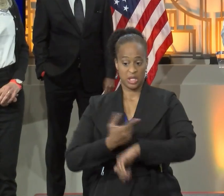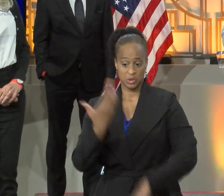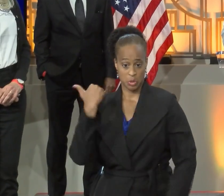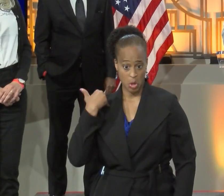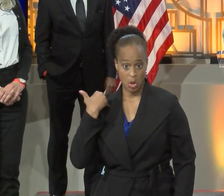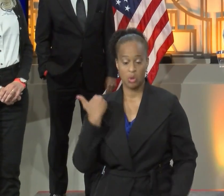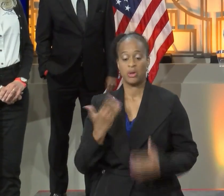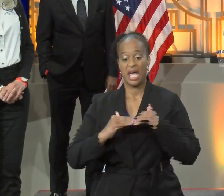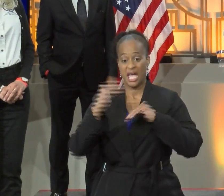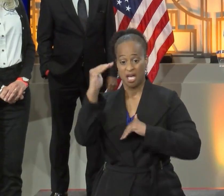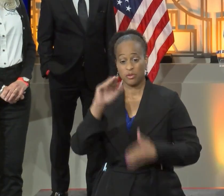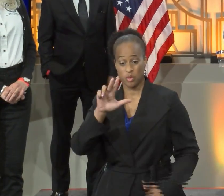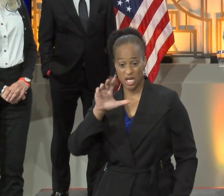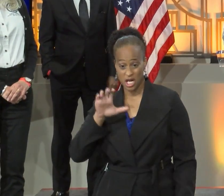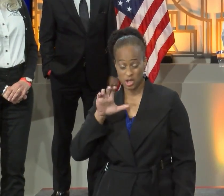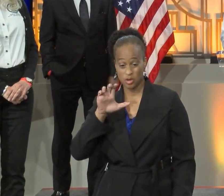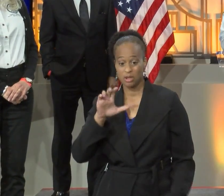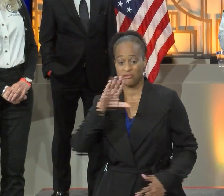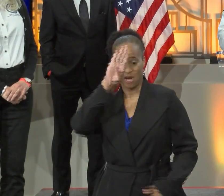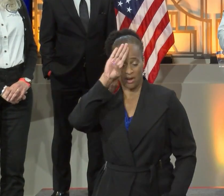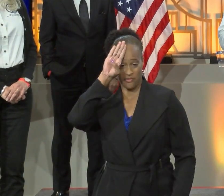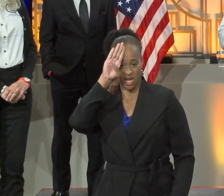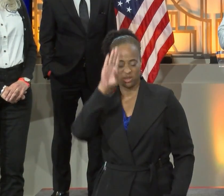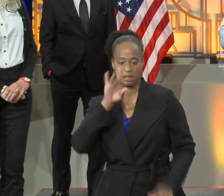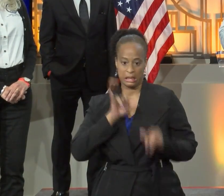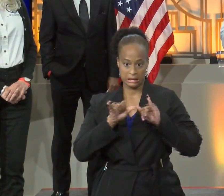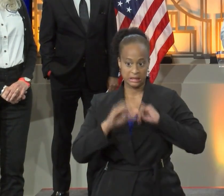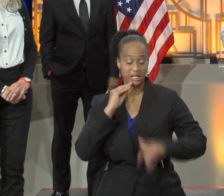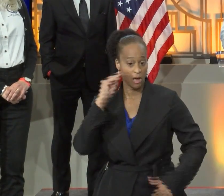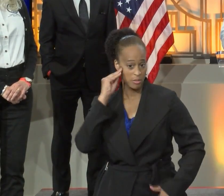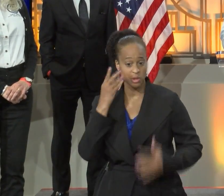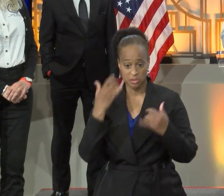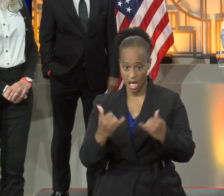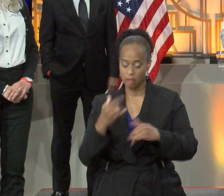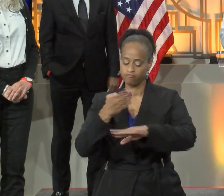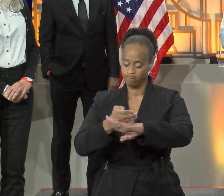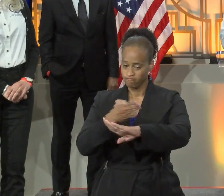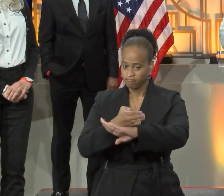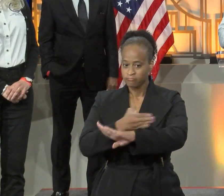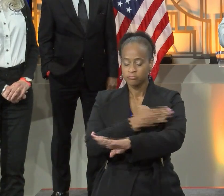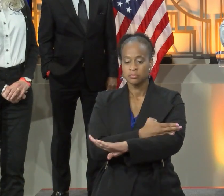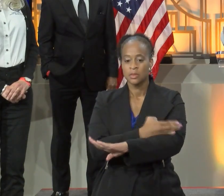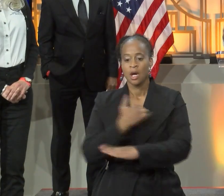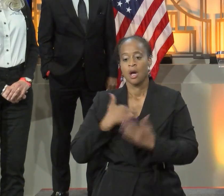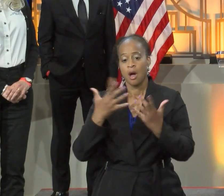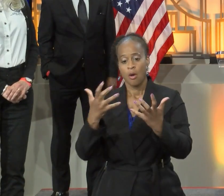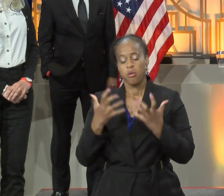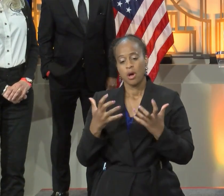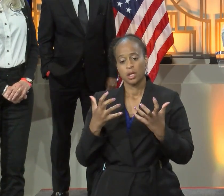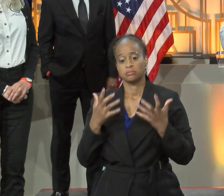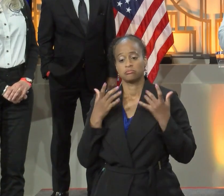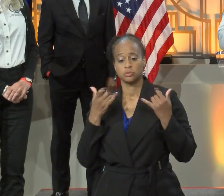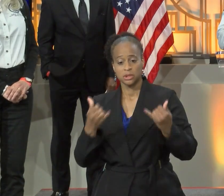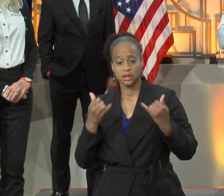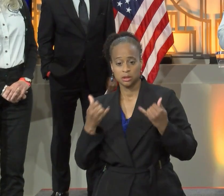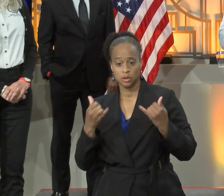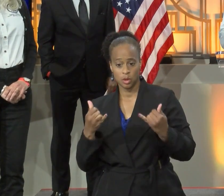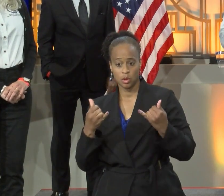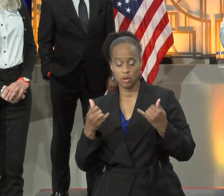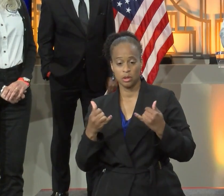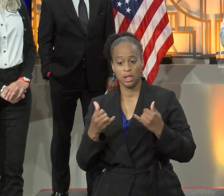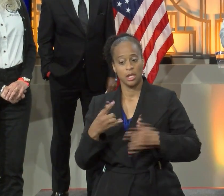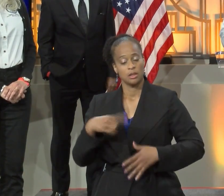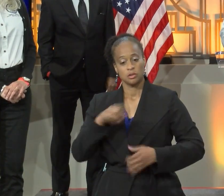had over 300 firefighters in quarantine. So we're moving in the right direction. I want to take this time, Mayor, to